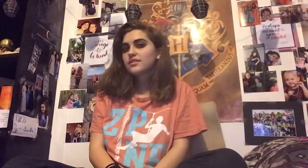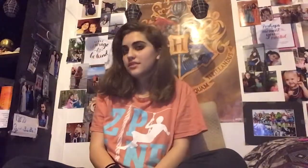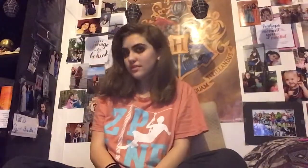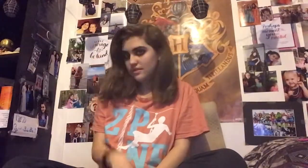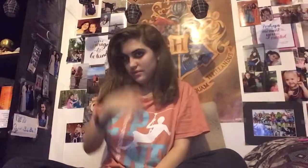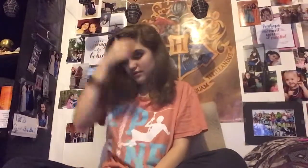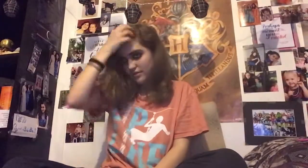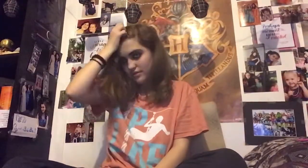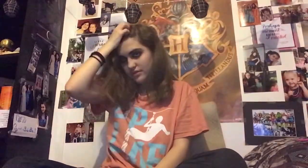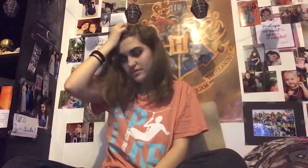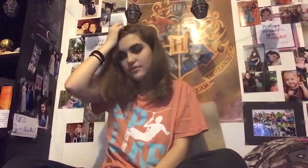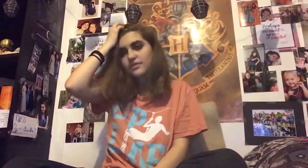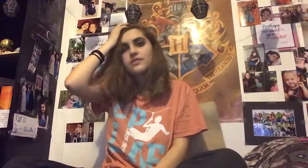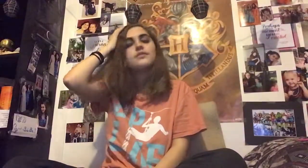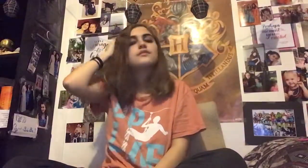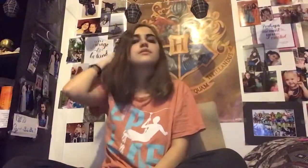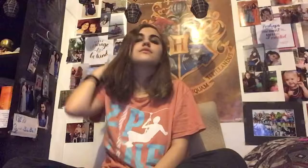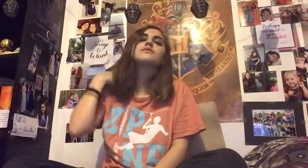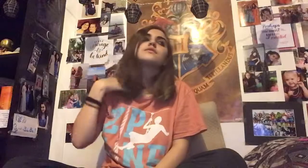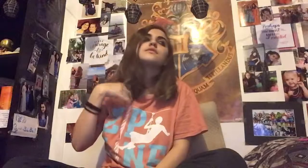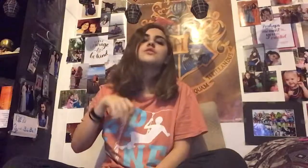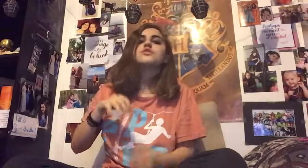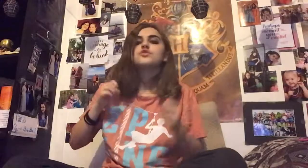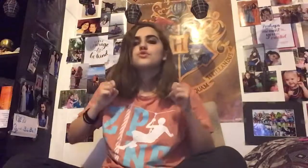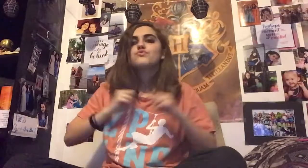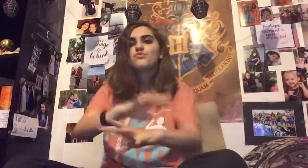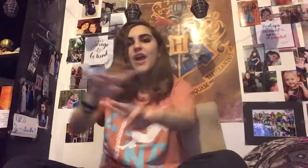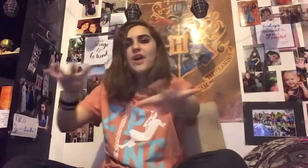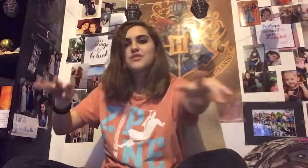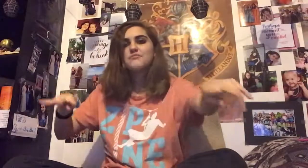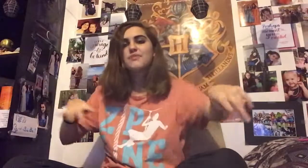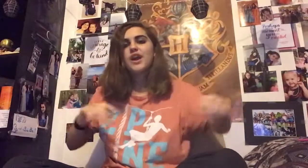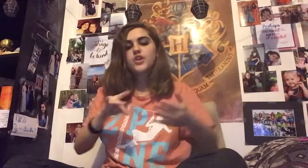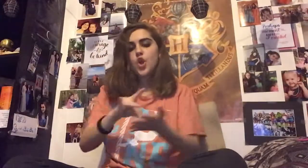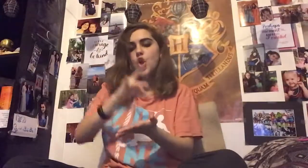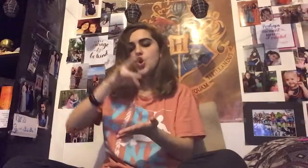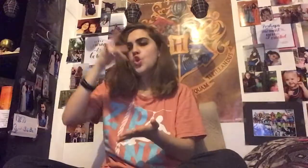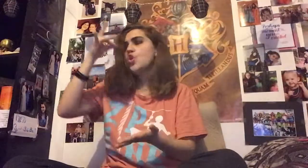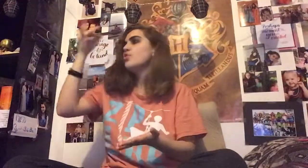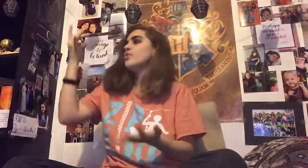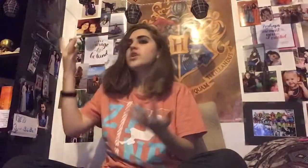Surrounded by your glory,